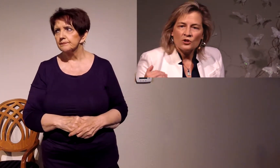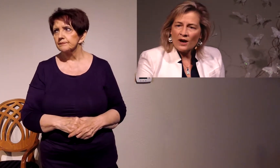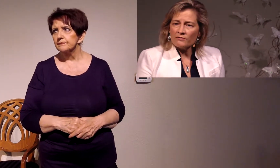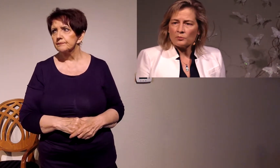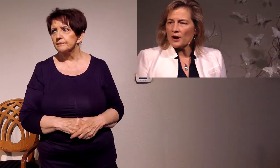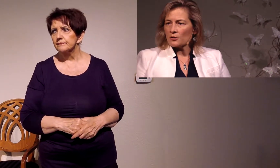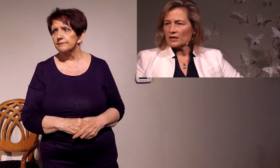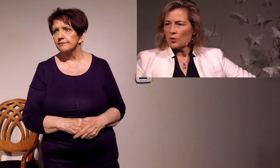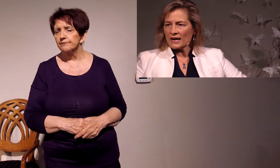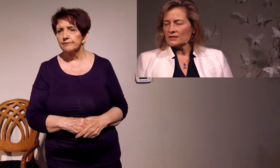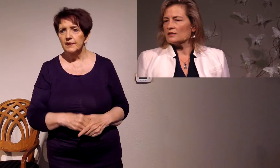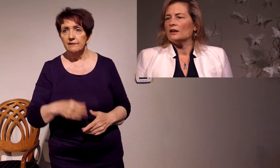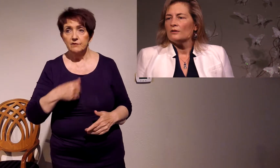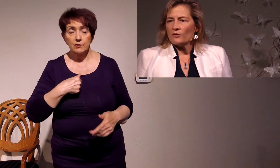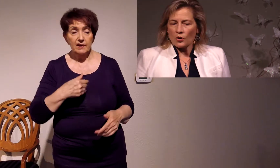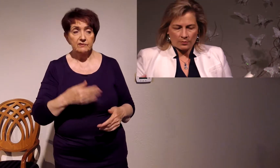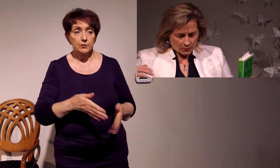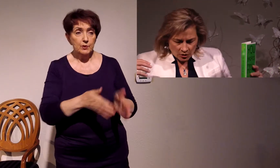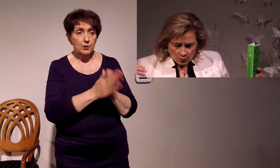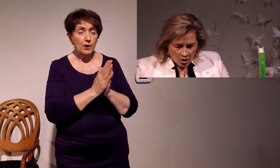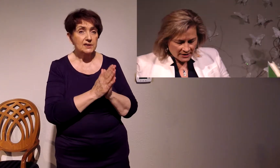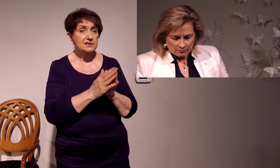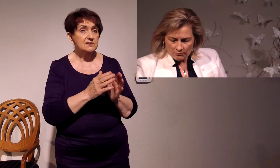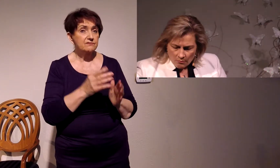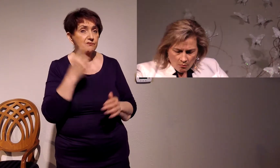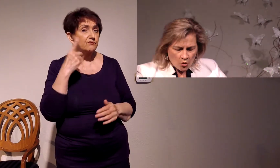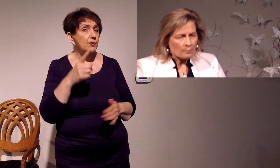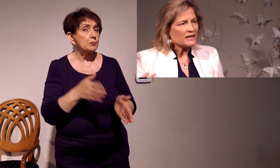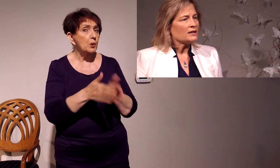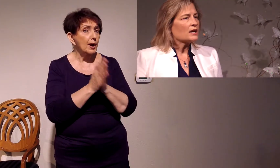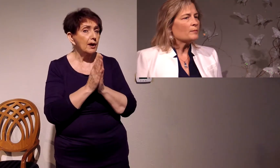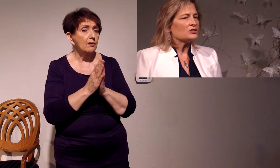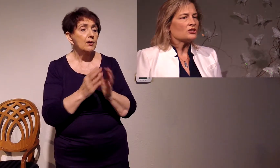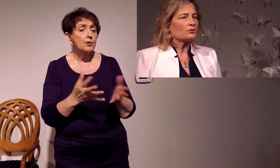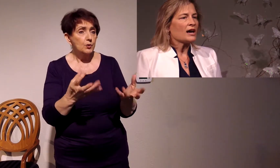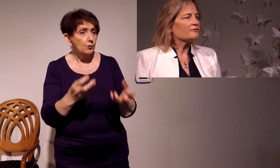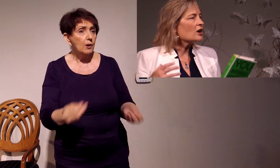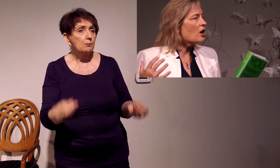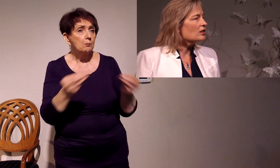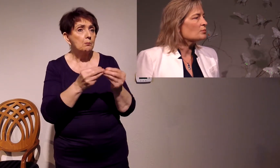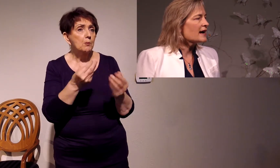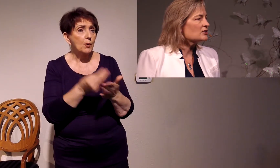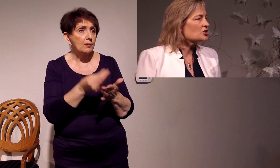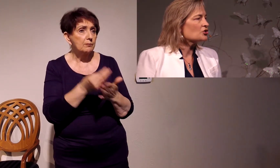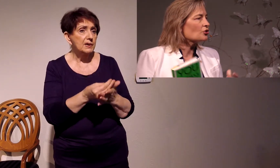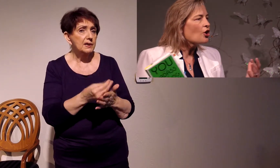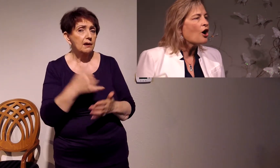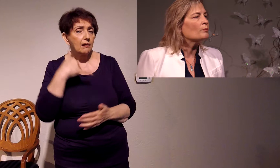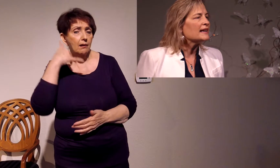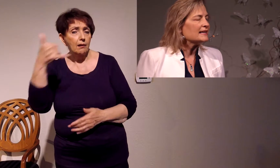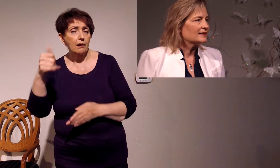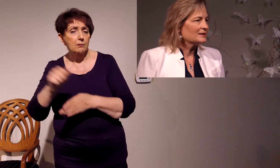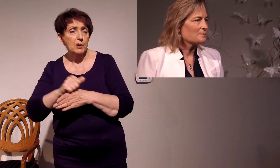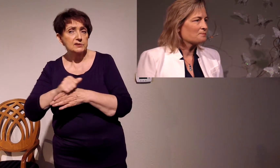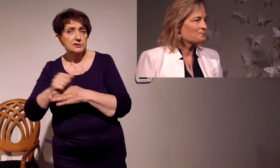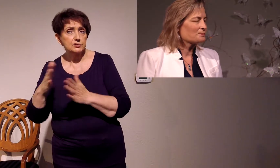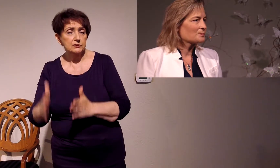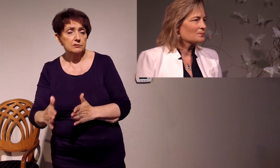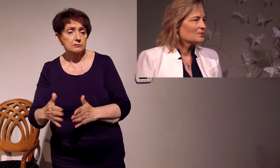And if you have a prayer request for you want more money to come into your life, call a practitioner, call